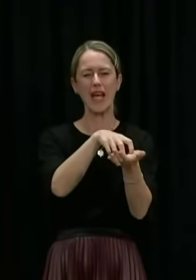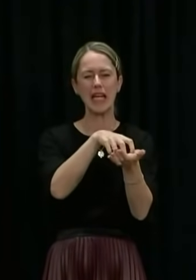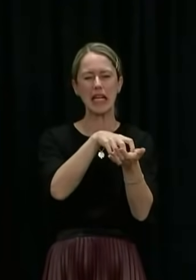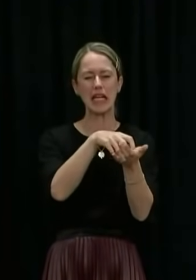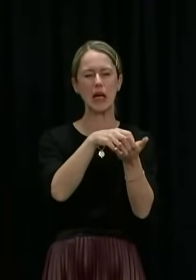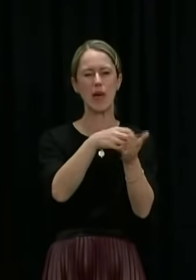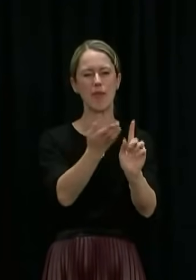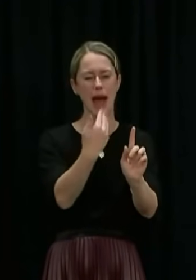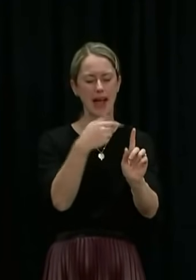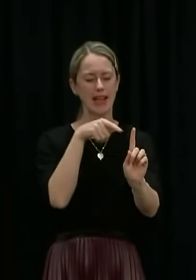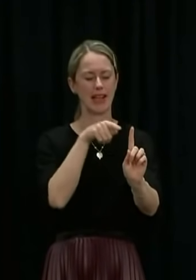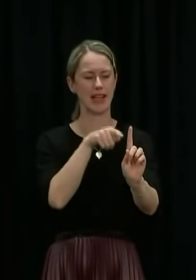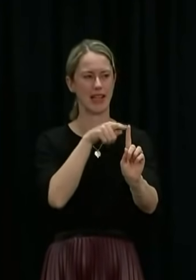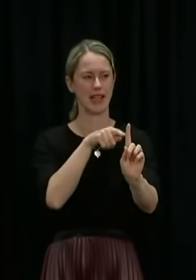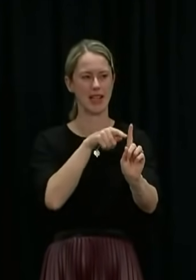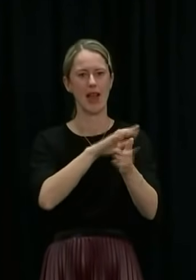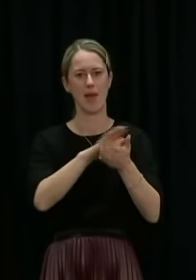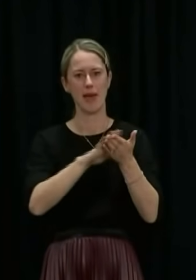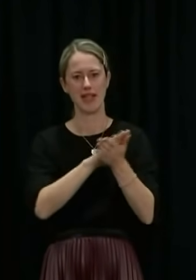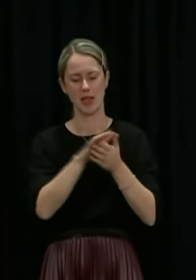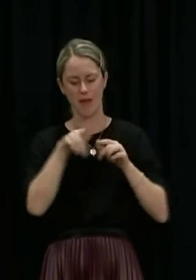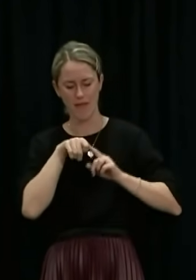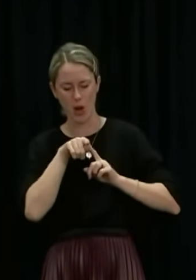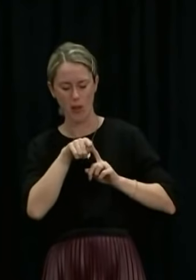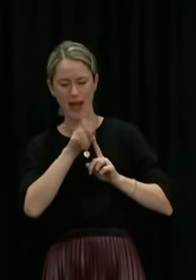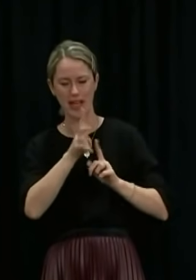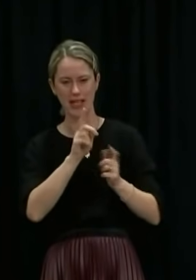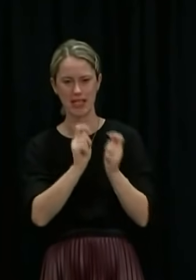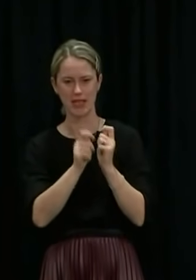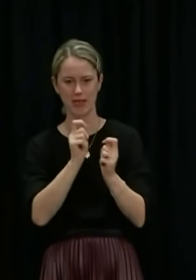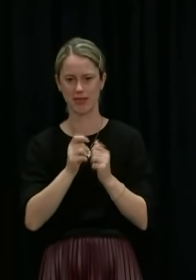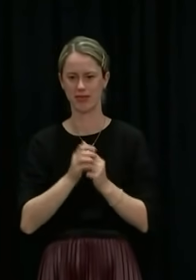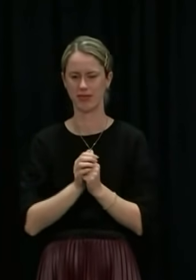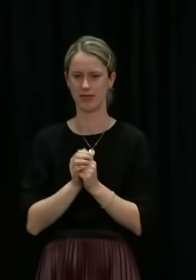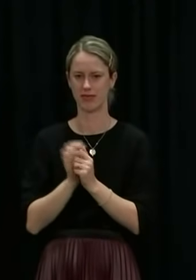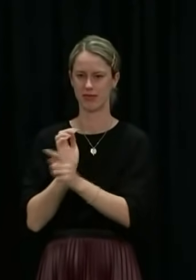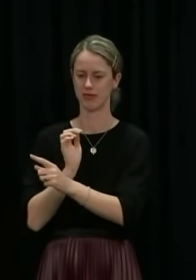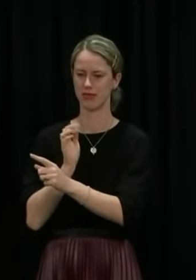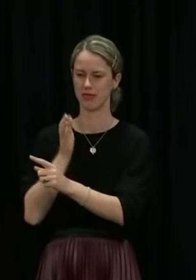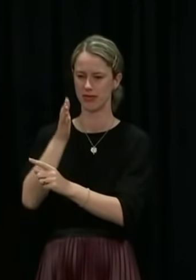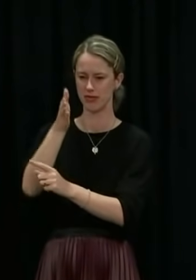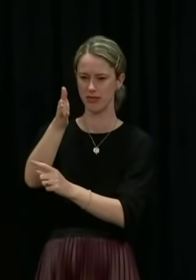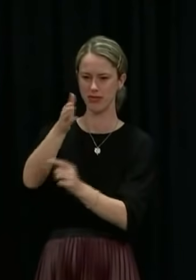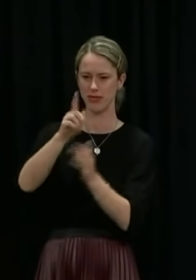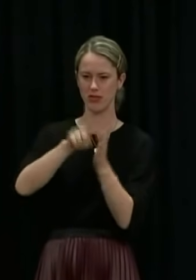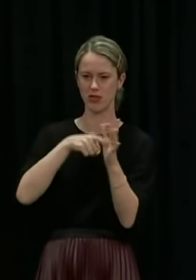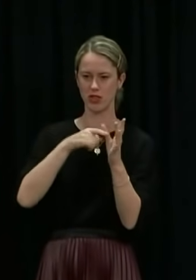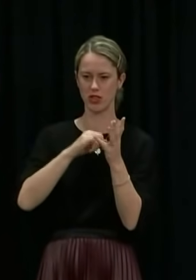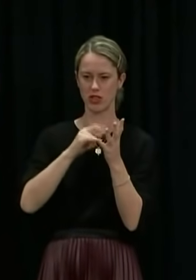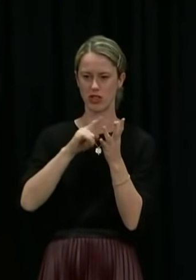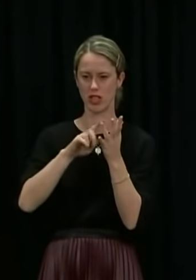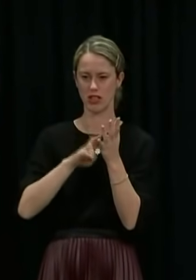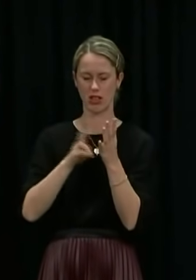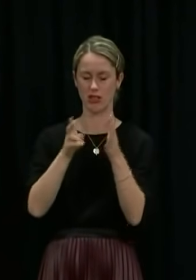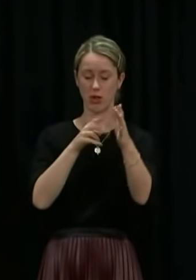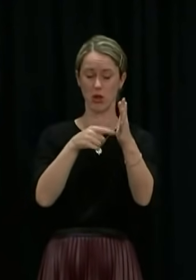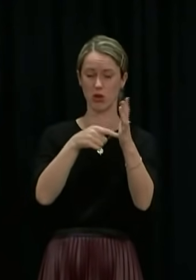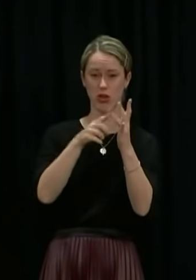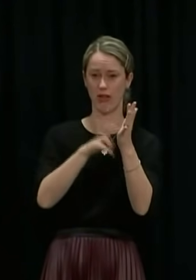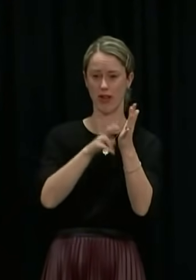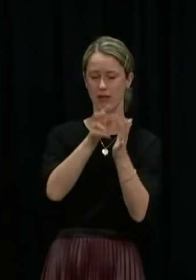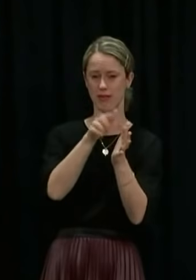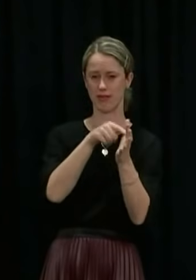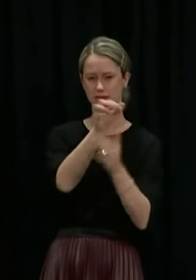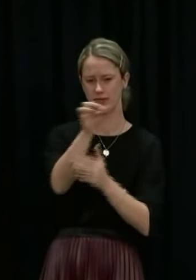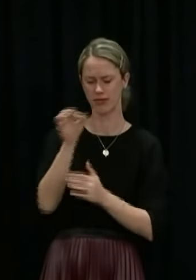on the basis of that, there was a subsequent follow-up test done when that person We'll returned. just keep with Jason. I said that you could be next. Can we follow up on that one, please?